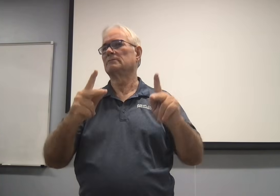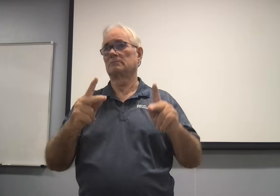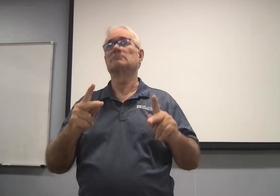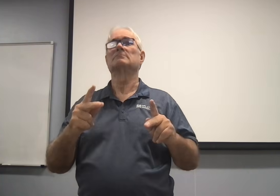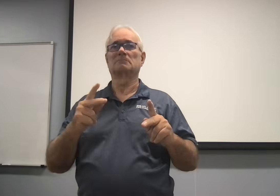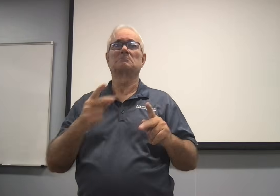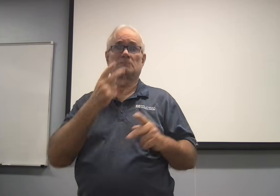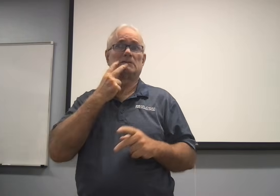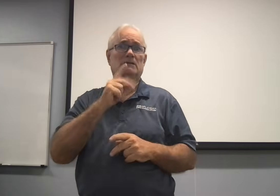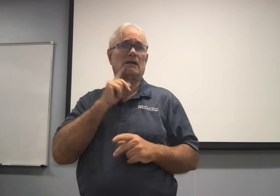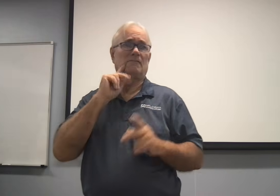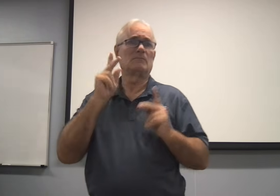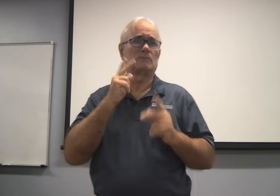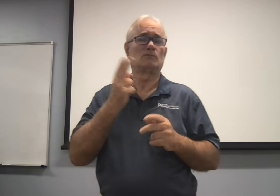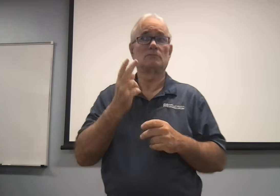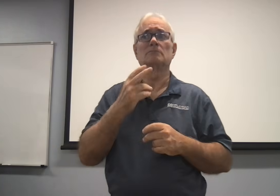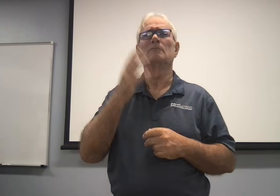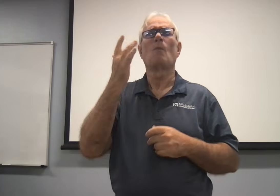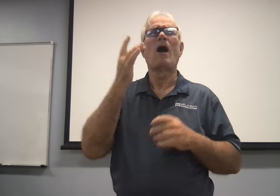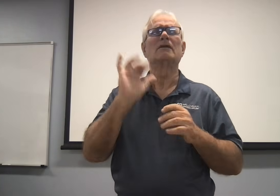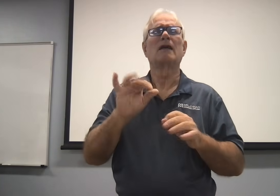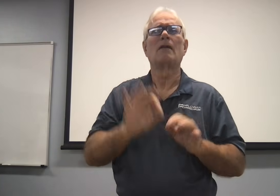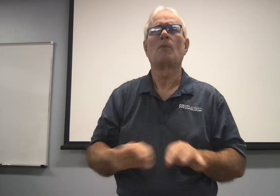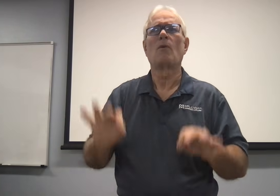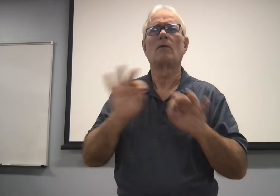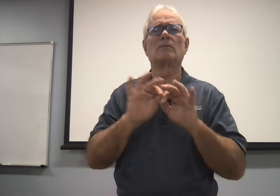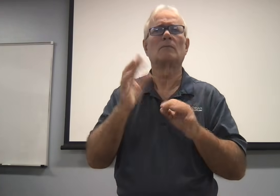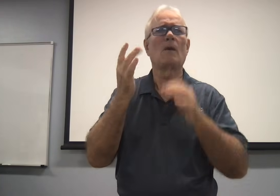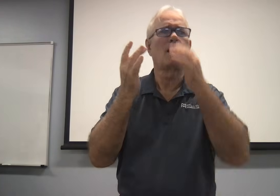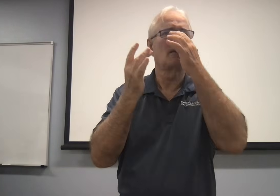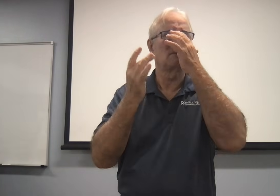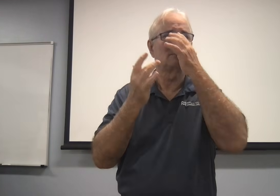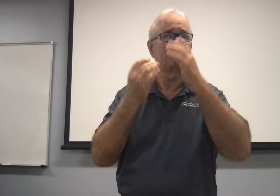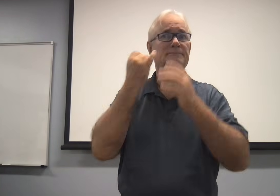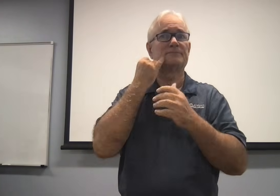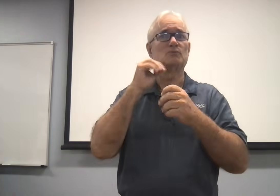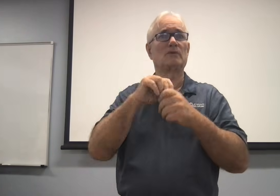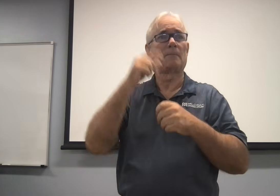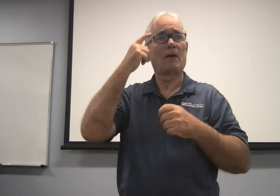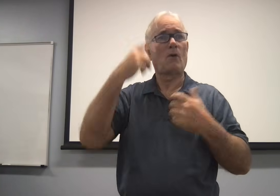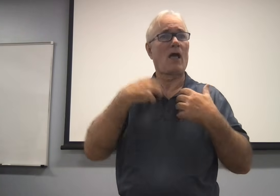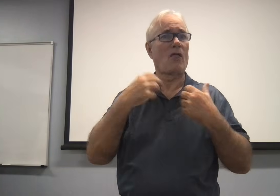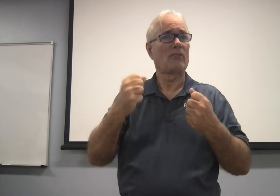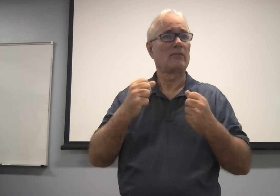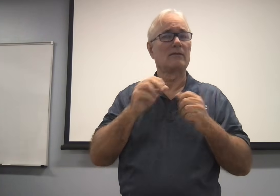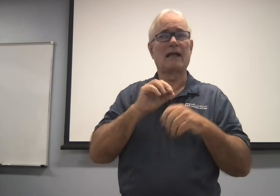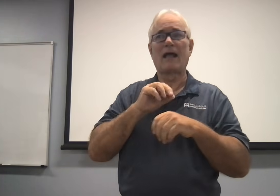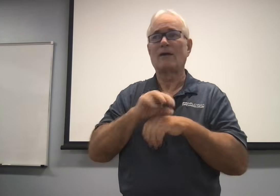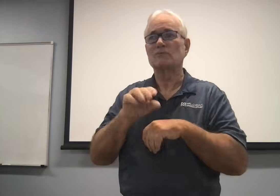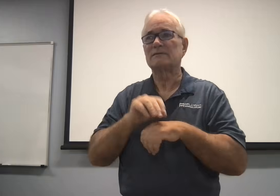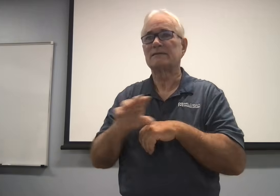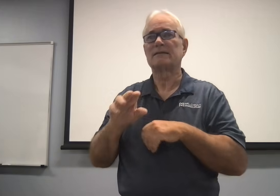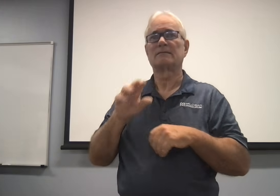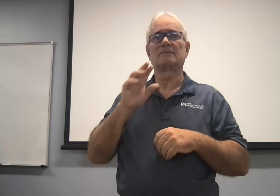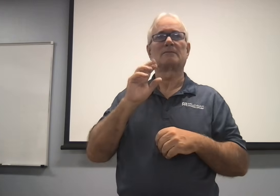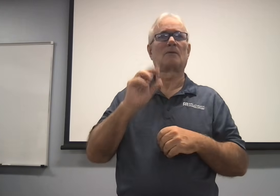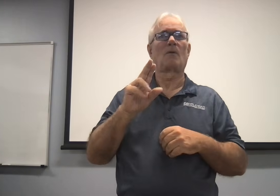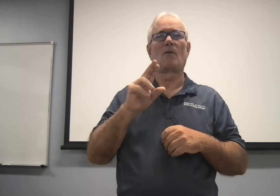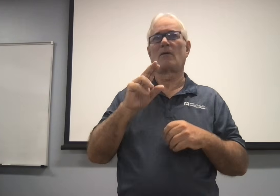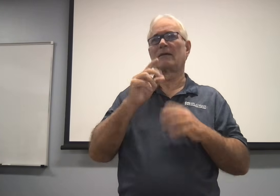K. Okay, you'll see a lot of people say that. Why is that important? You know, if you're in mental health